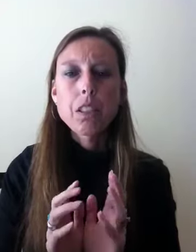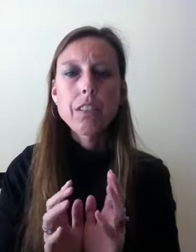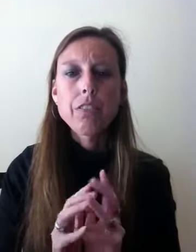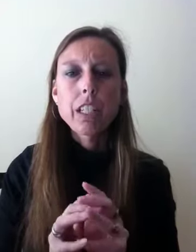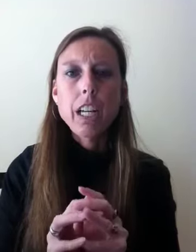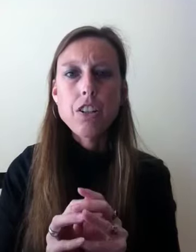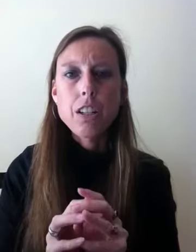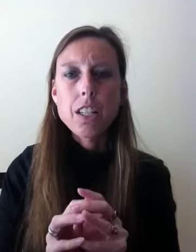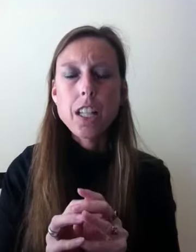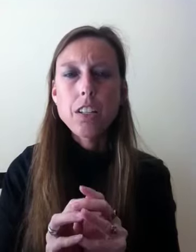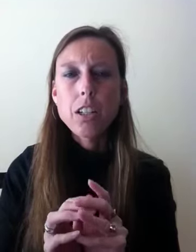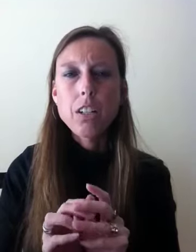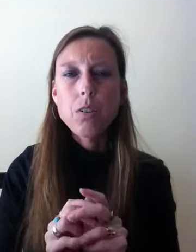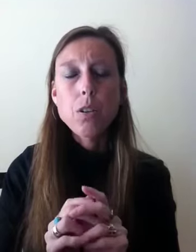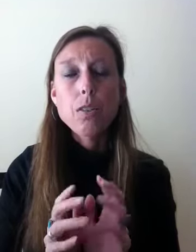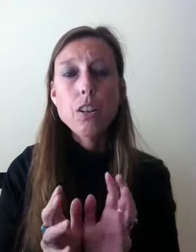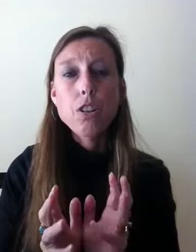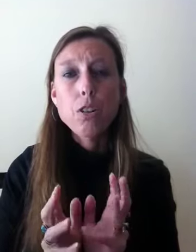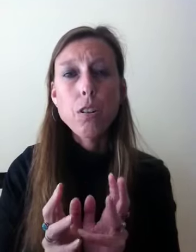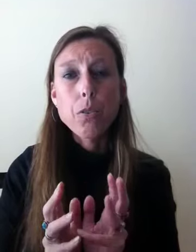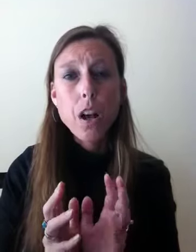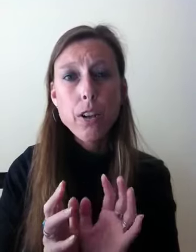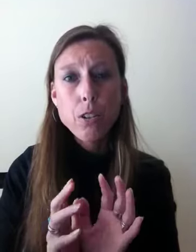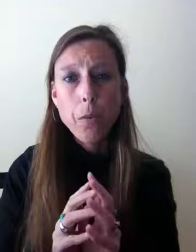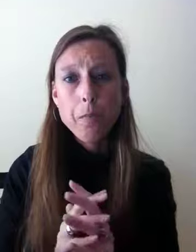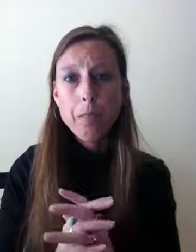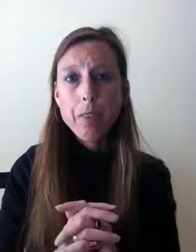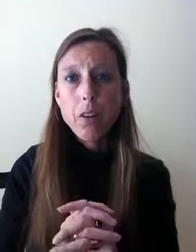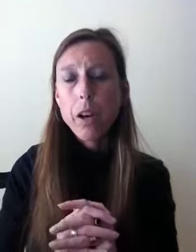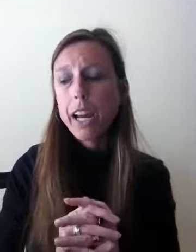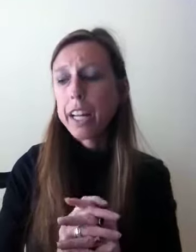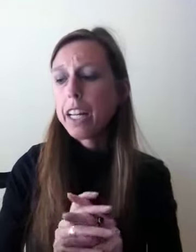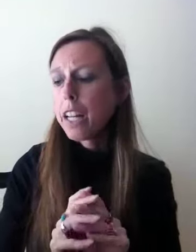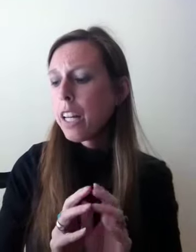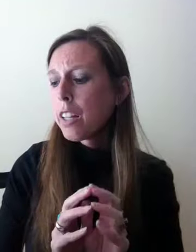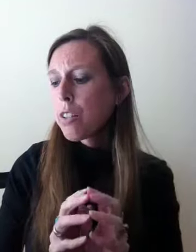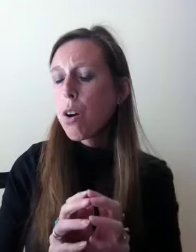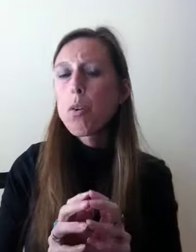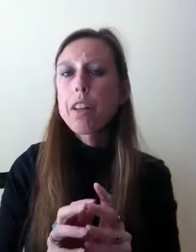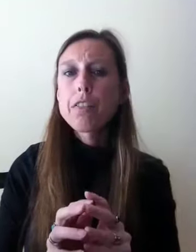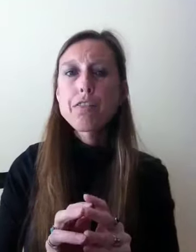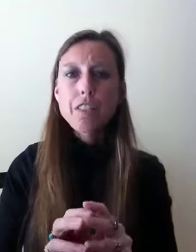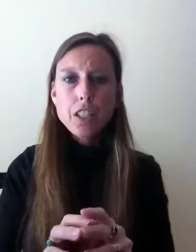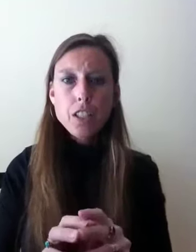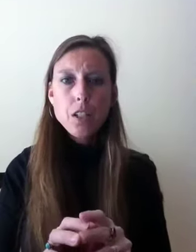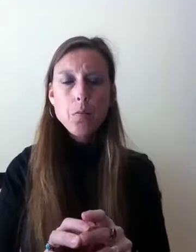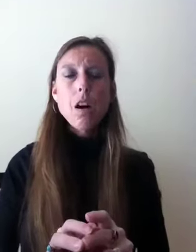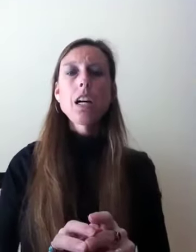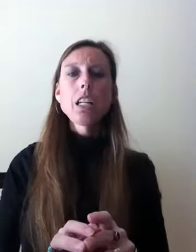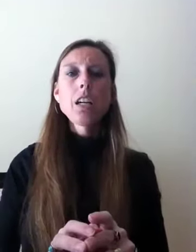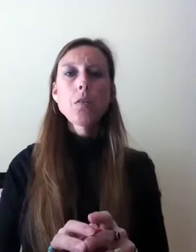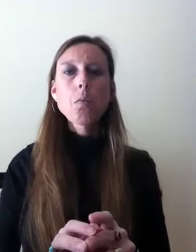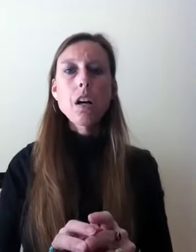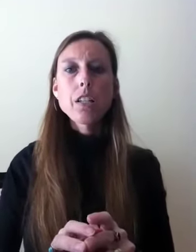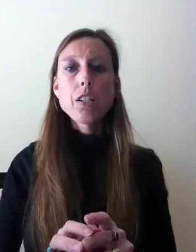different variations that you can use. So I was going to show you those also. Okay, so the first one was